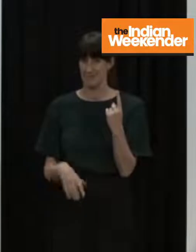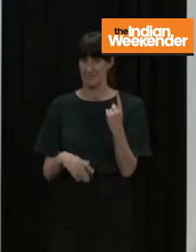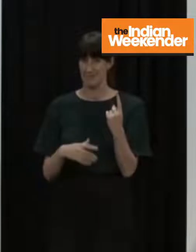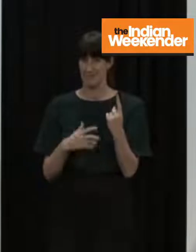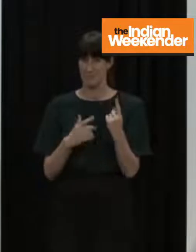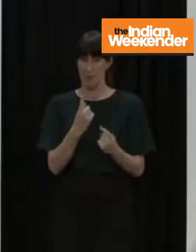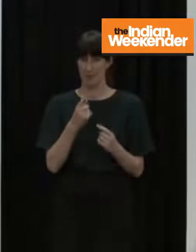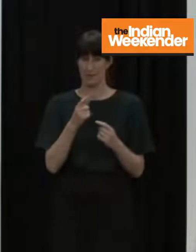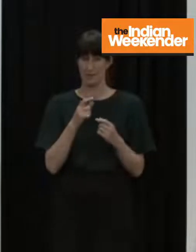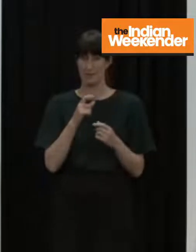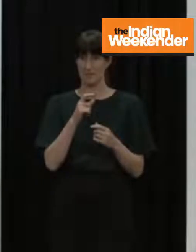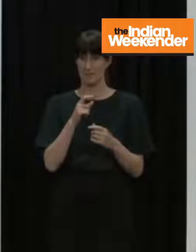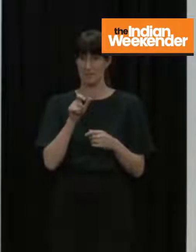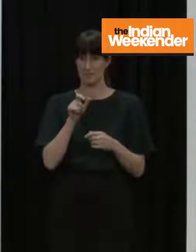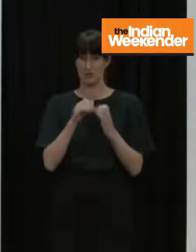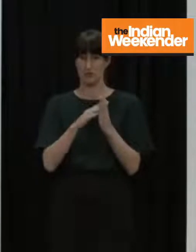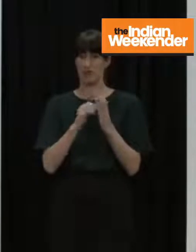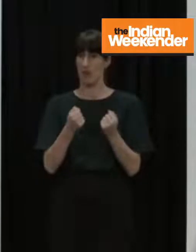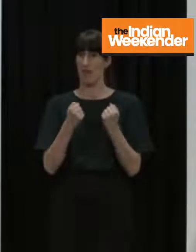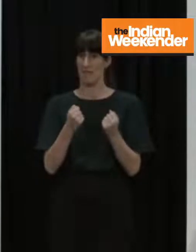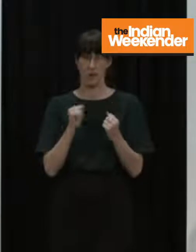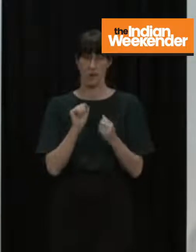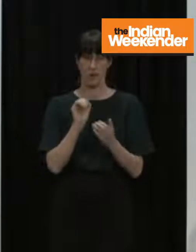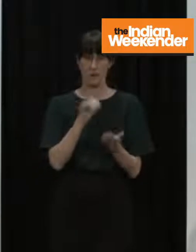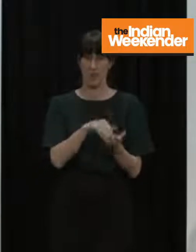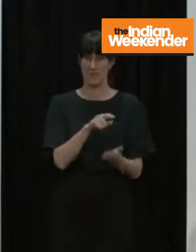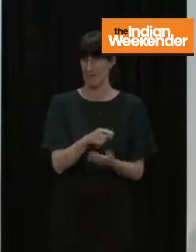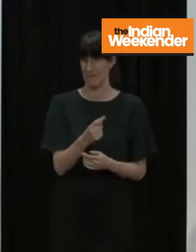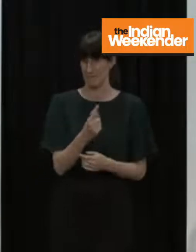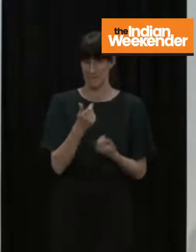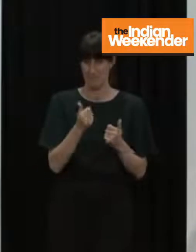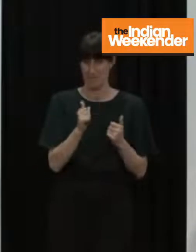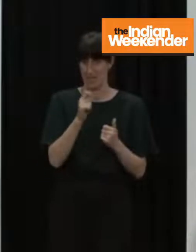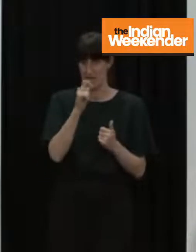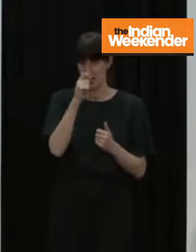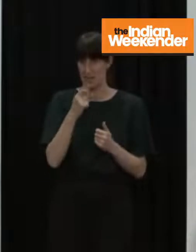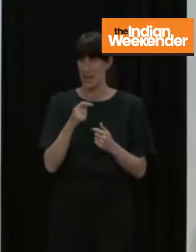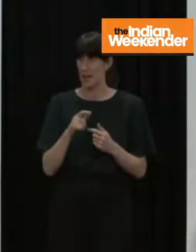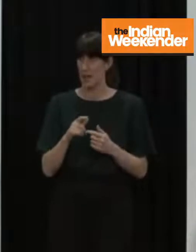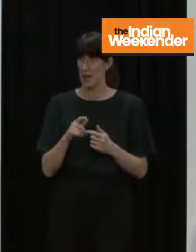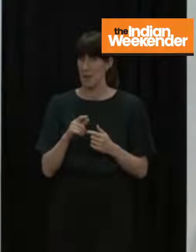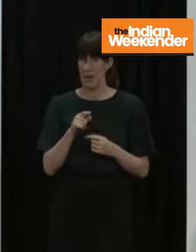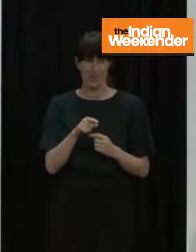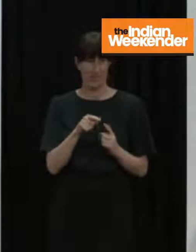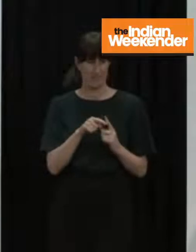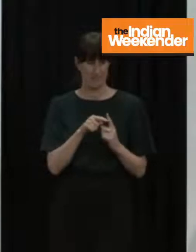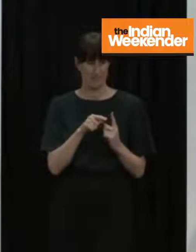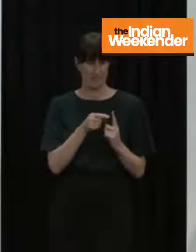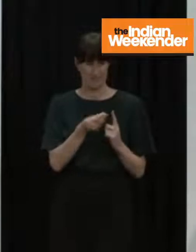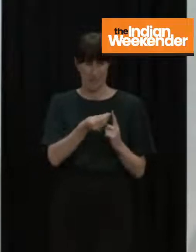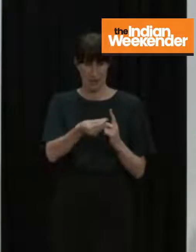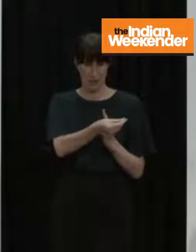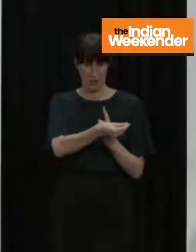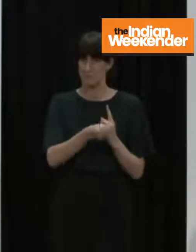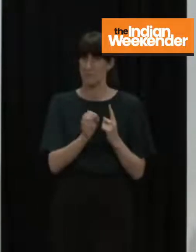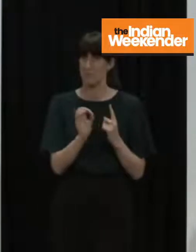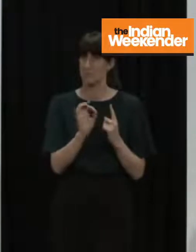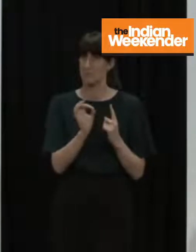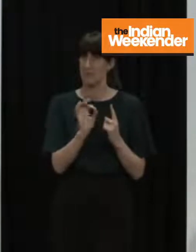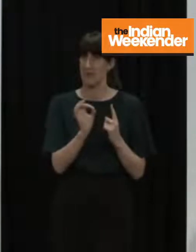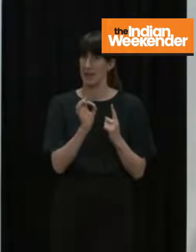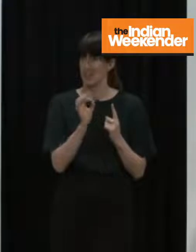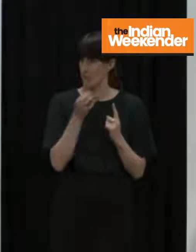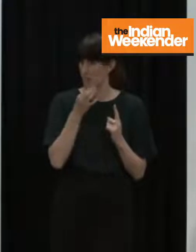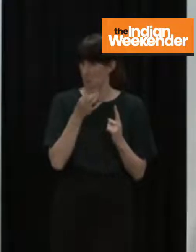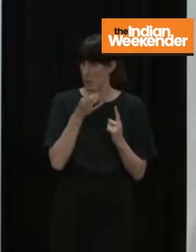a worker who tested. If you'll recall, there were very few, if any, cases that actually came off the back of that. In